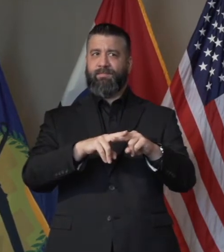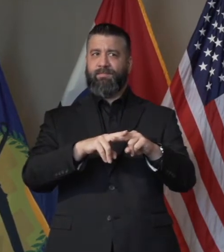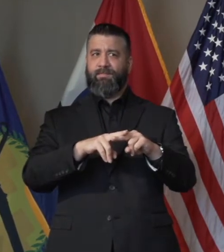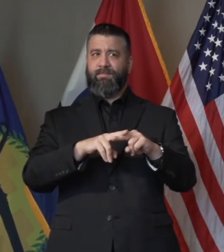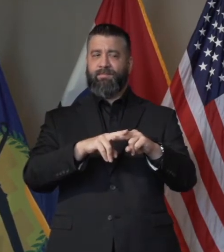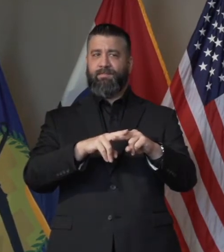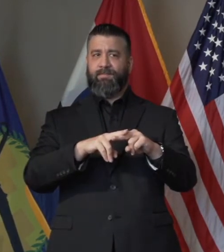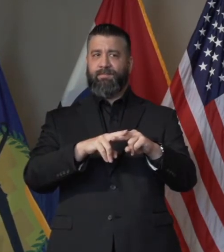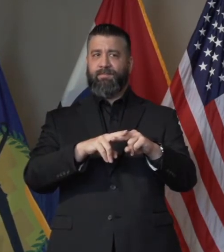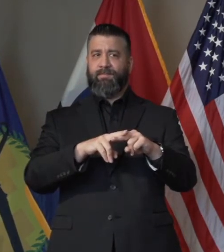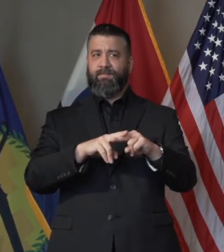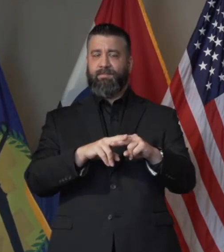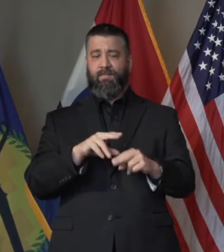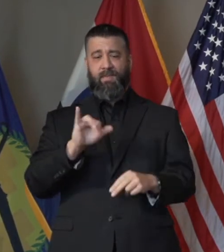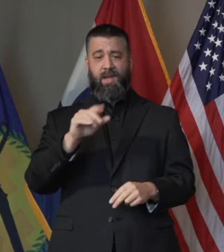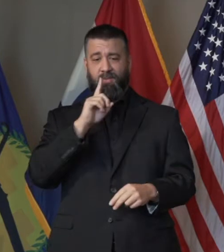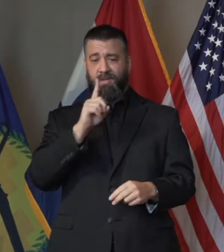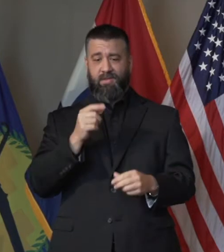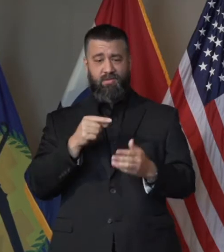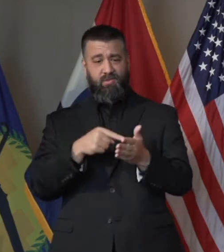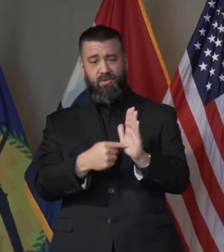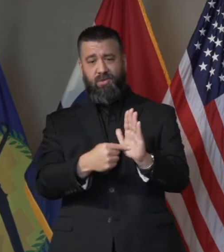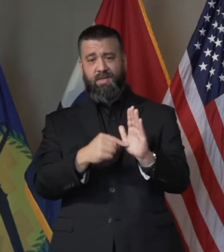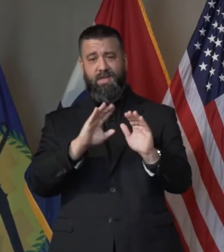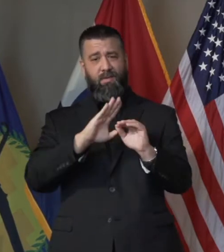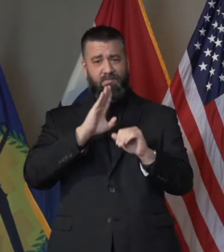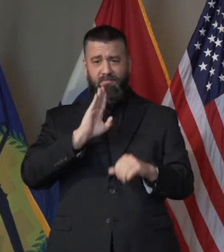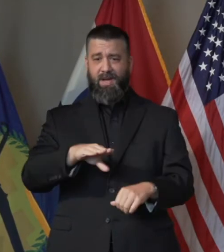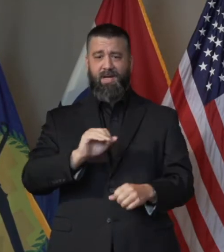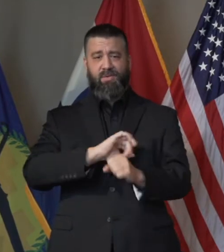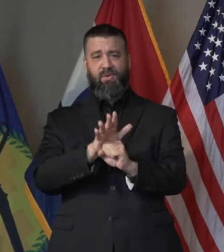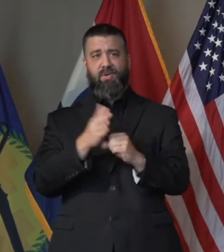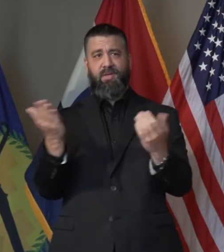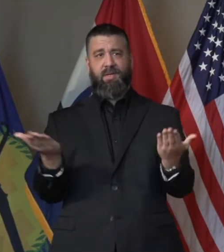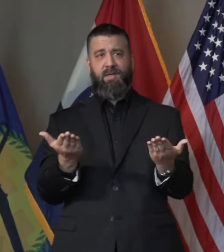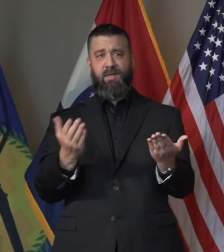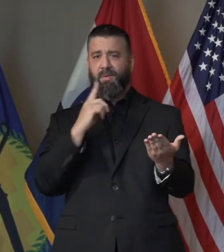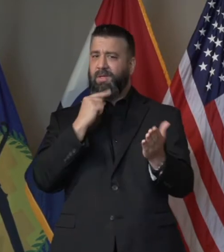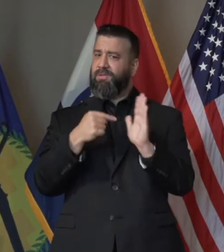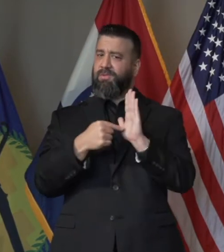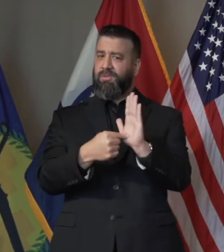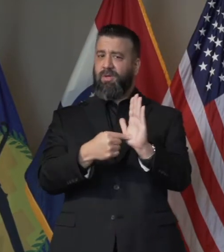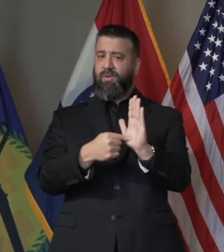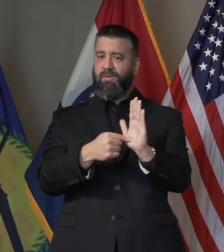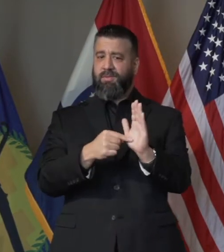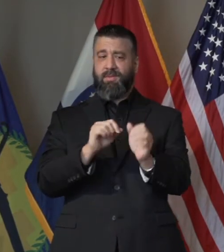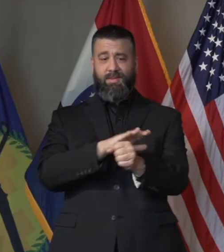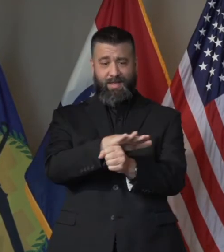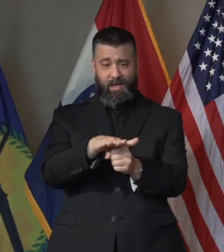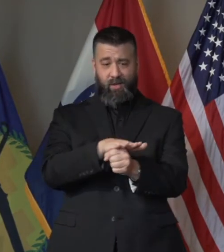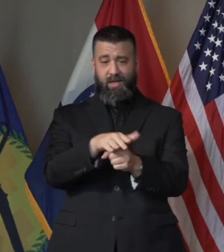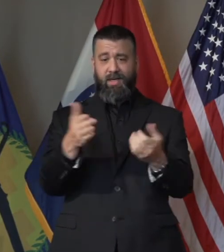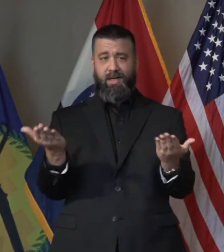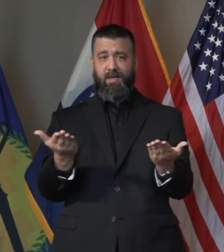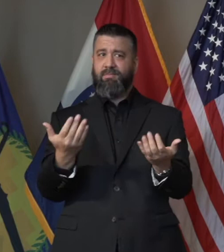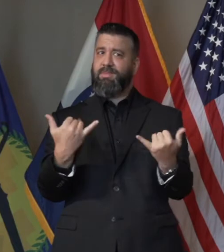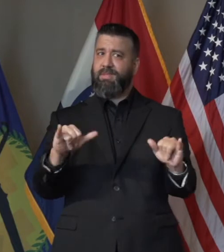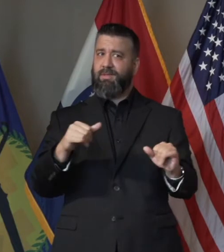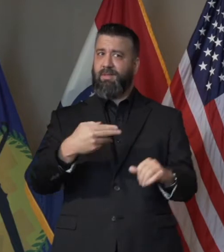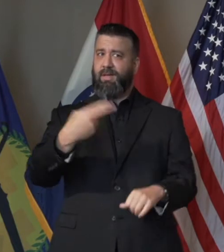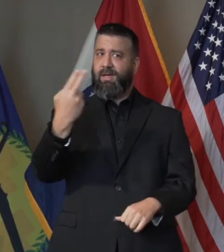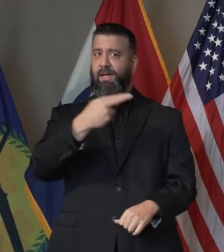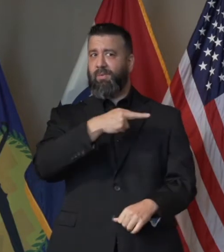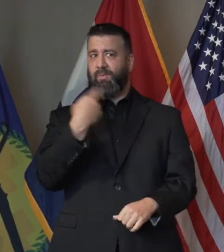of the burden of this disease in St. Louis County and provide another indication that the region is still highly vulnerable to the COVID-19